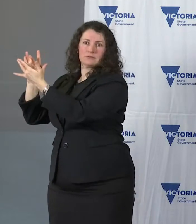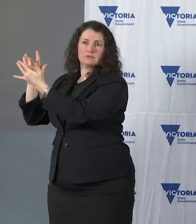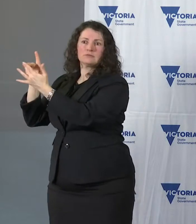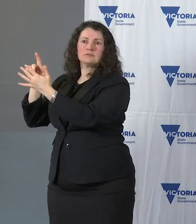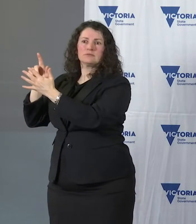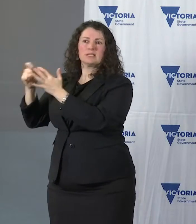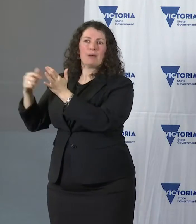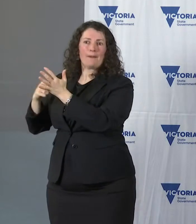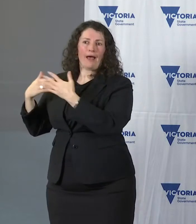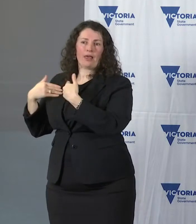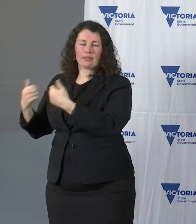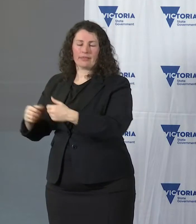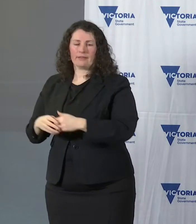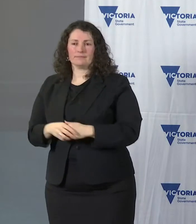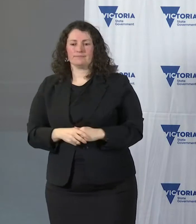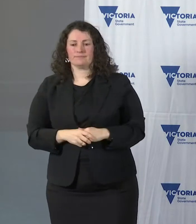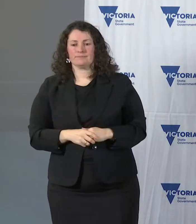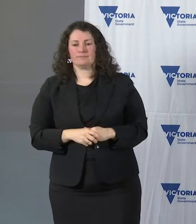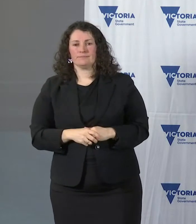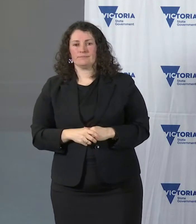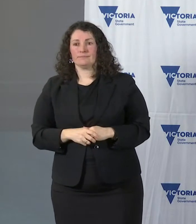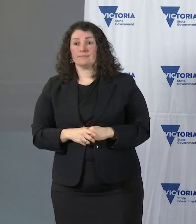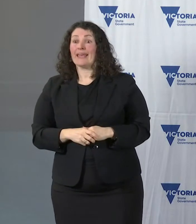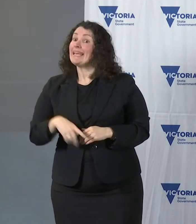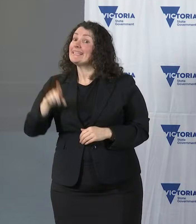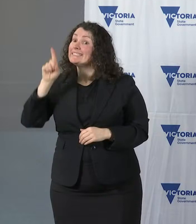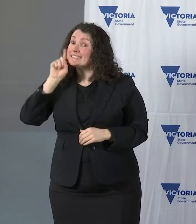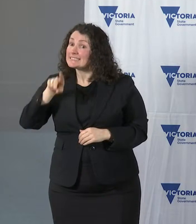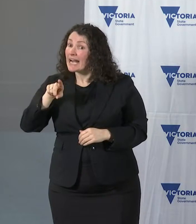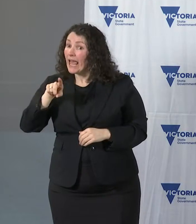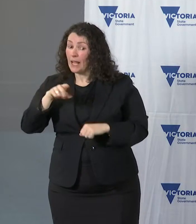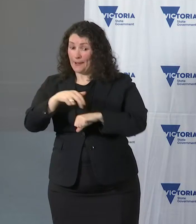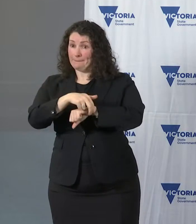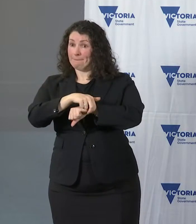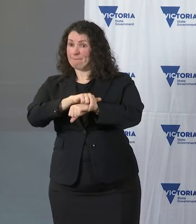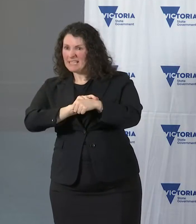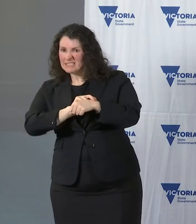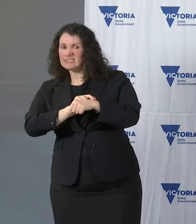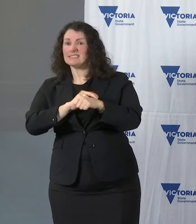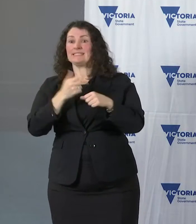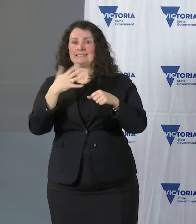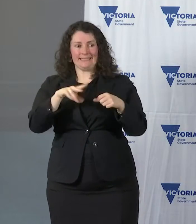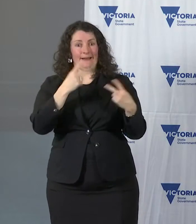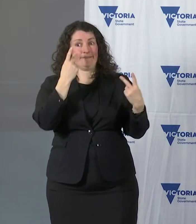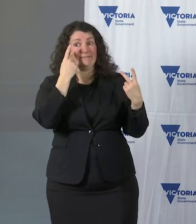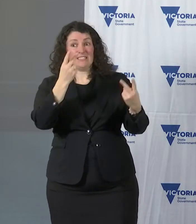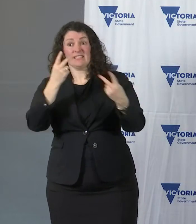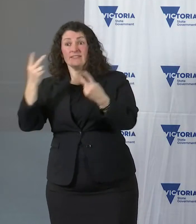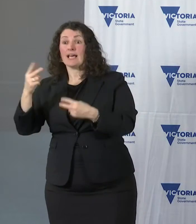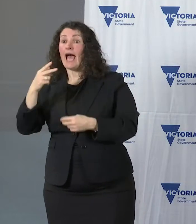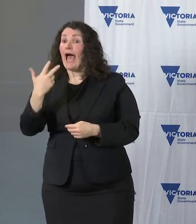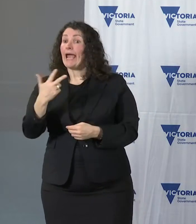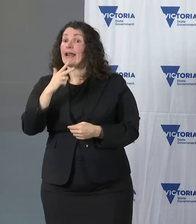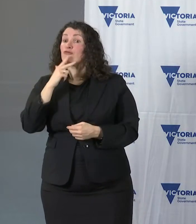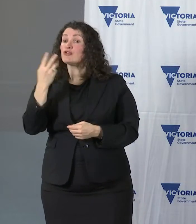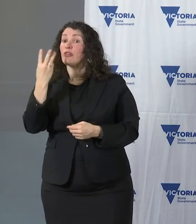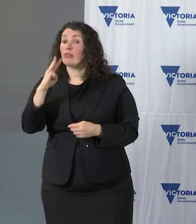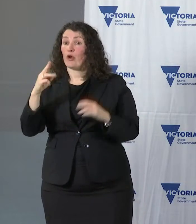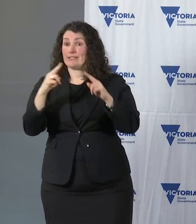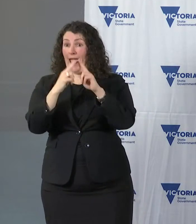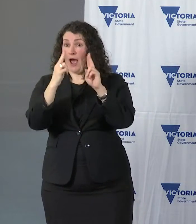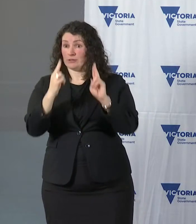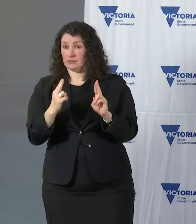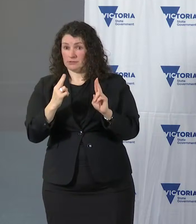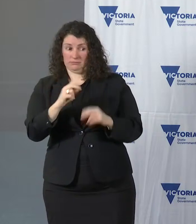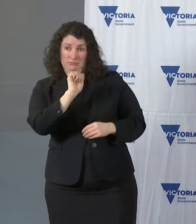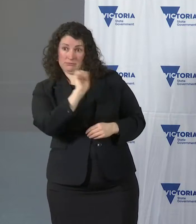okay. 830 household visits were conducted yesterday, and with the assistance of Victoria Police, which we're really grateful for,